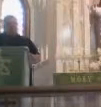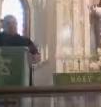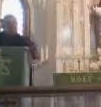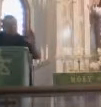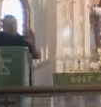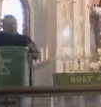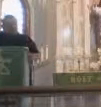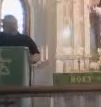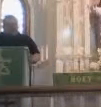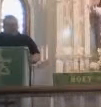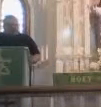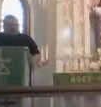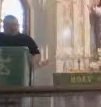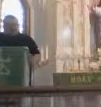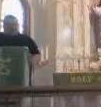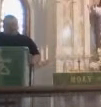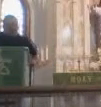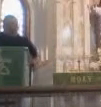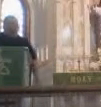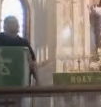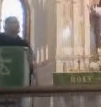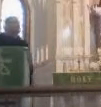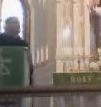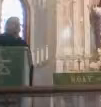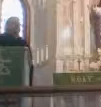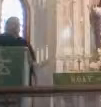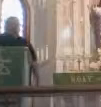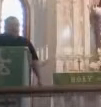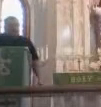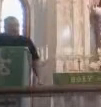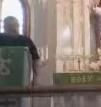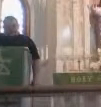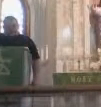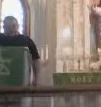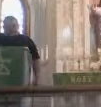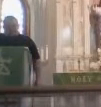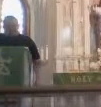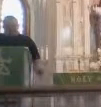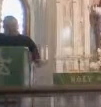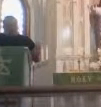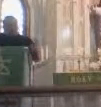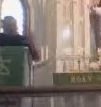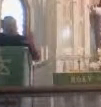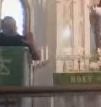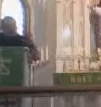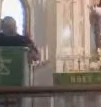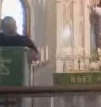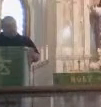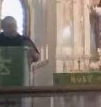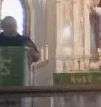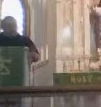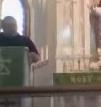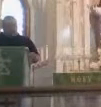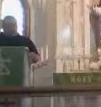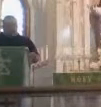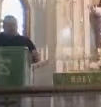Lord said, go out and stand on the mountain in the presence of the Lord, for the Lord is about to pass by. Then a great and powerful wind tore the mountains